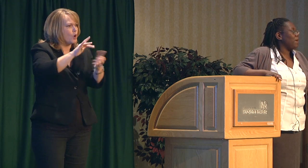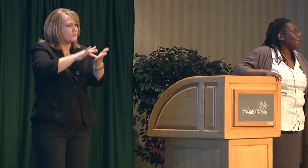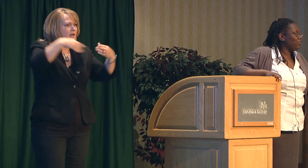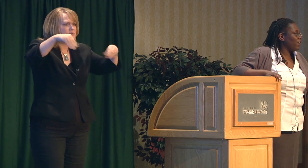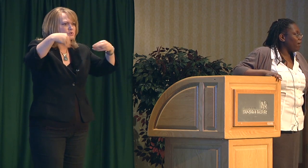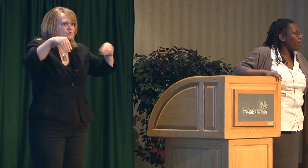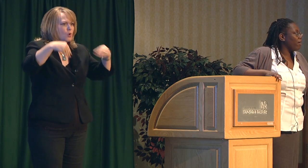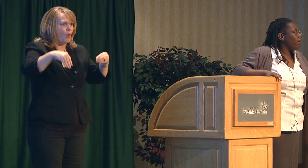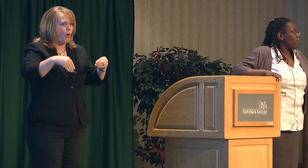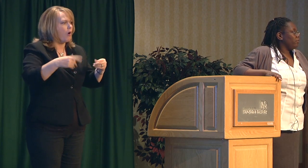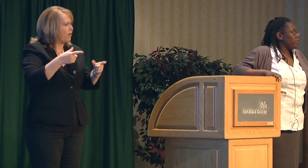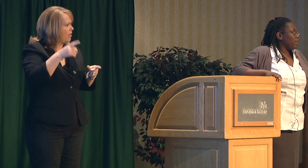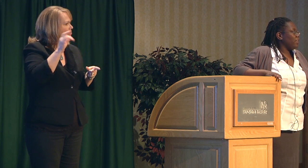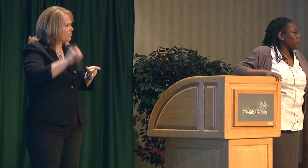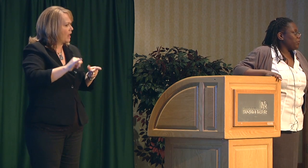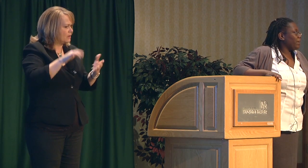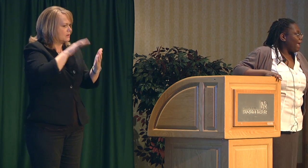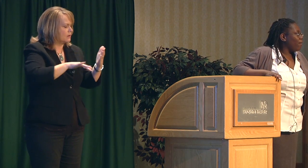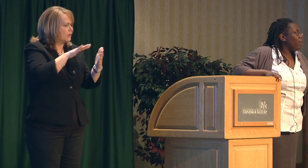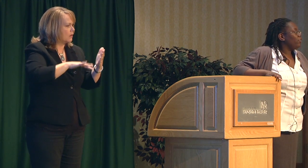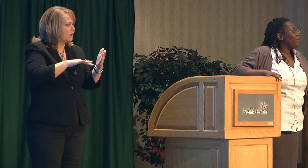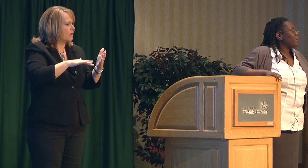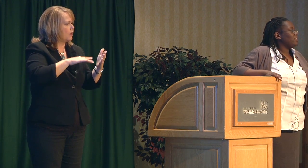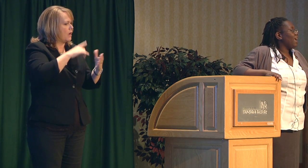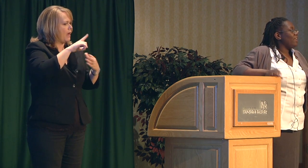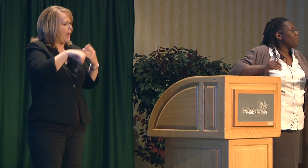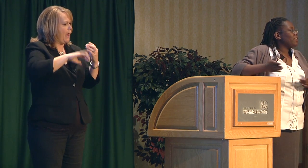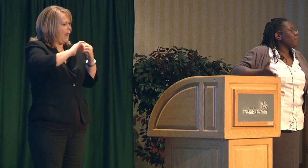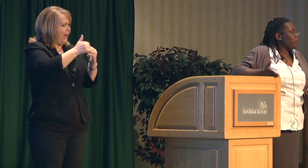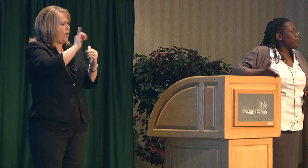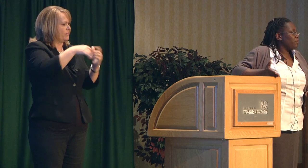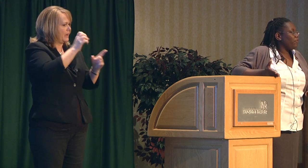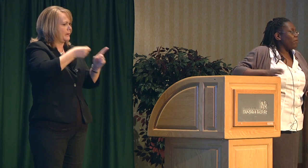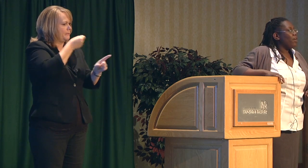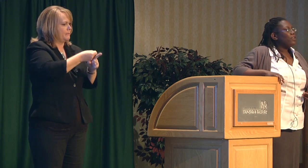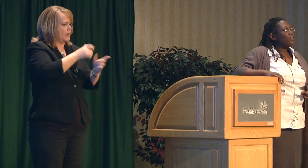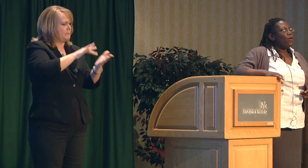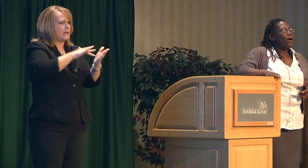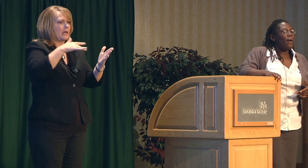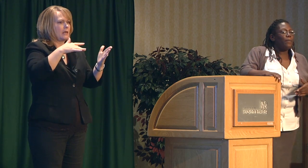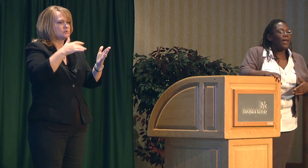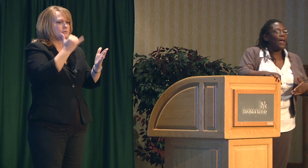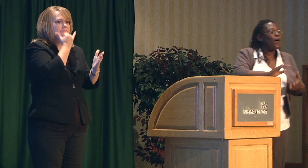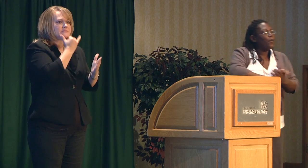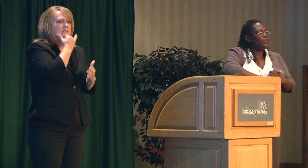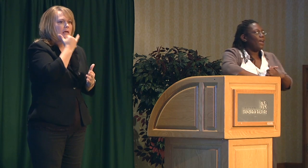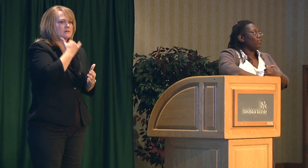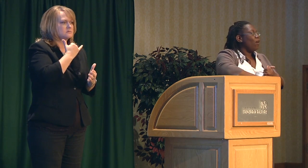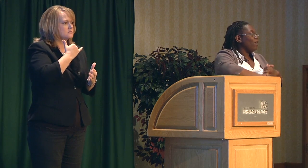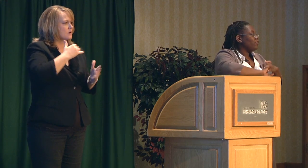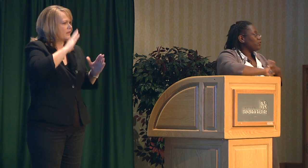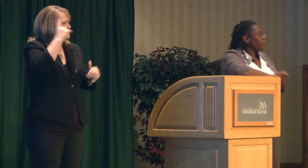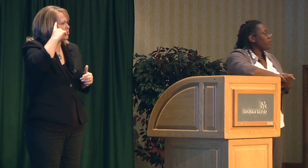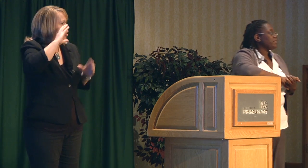led to the medication error study that we're doing now, because they had never been exposed to it before. So I hope